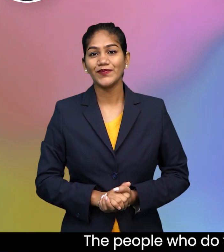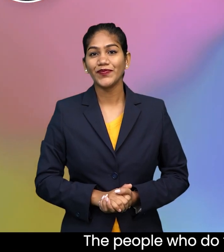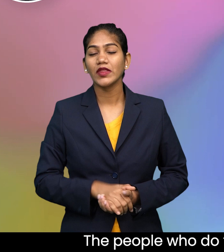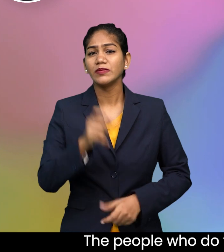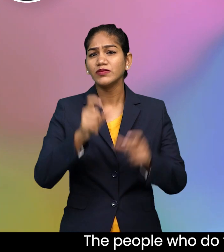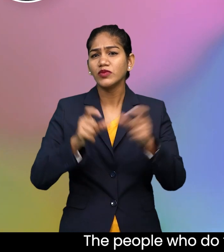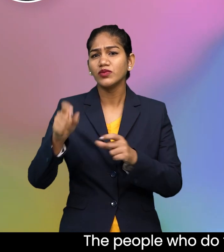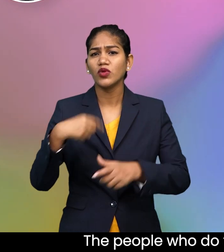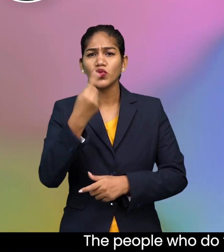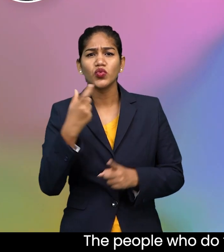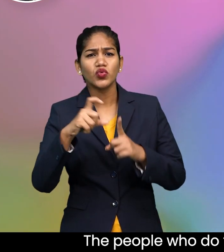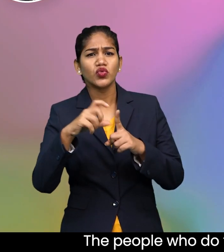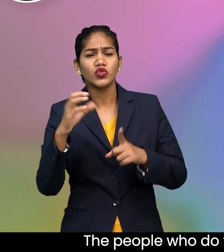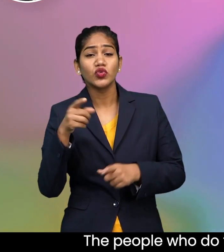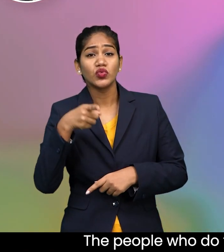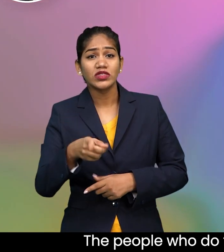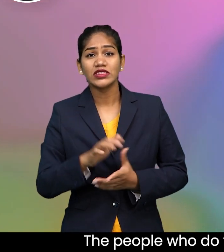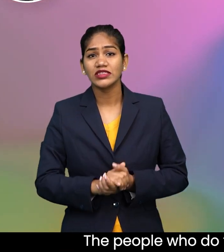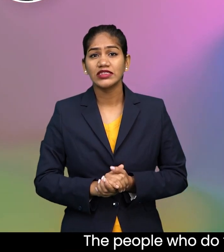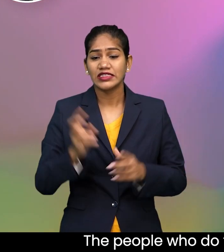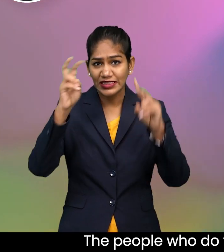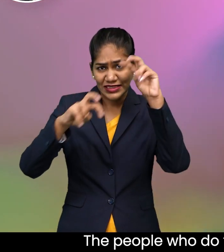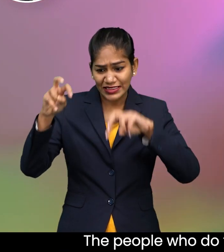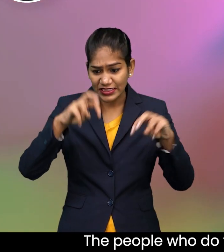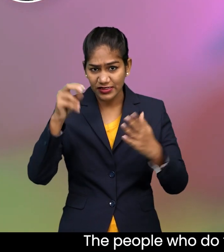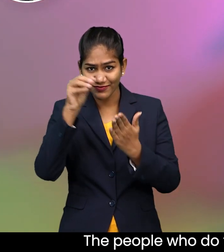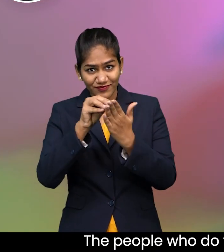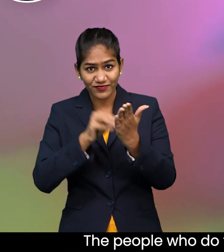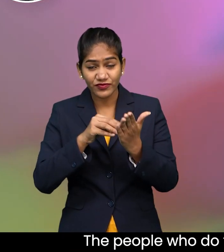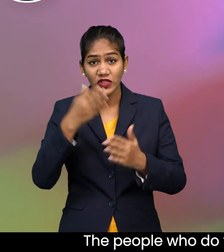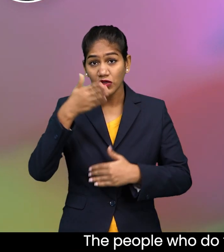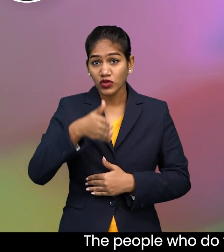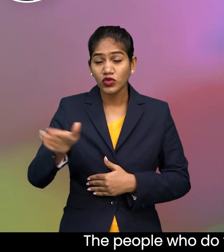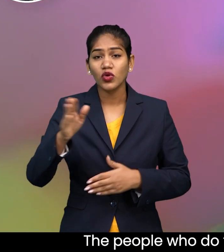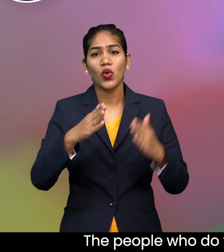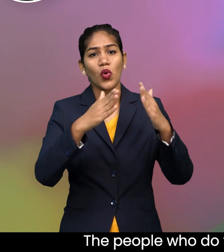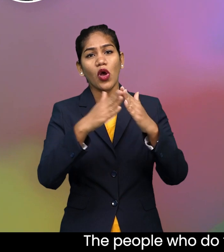The people who do this survey go from house to house